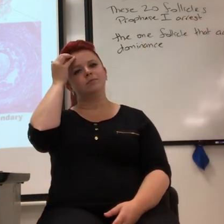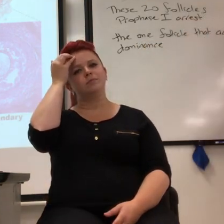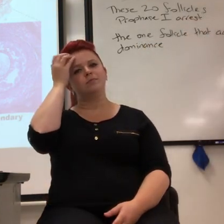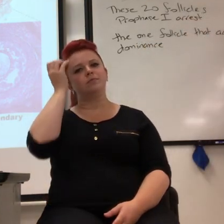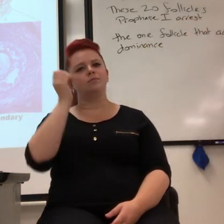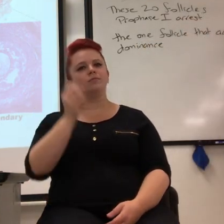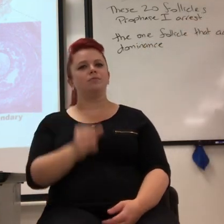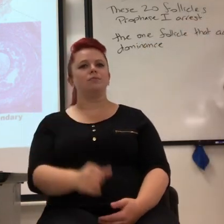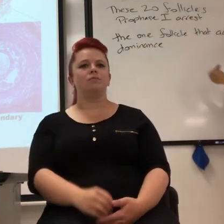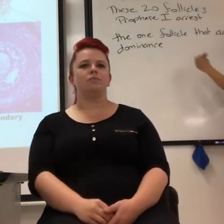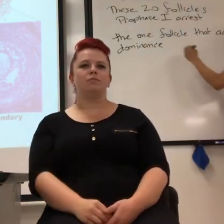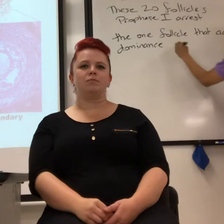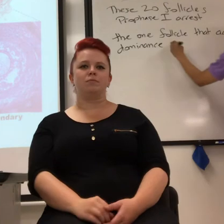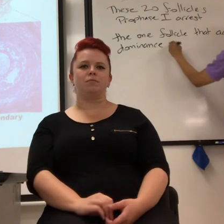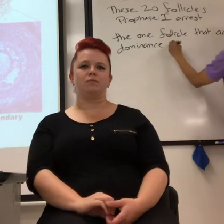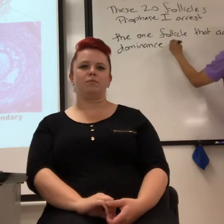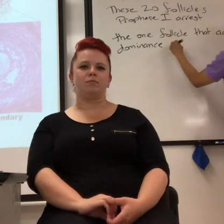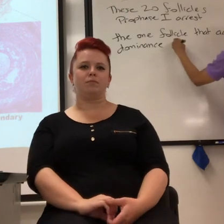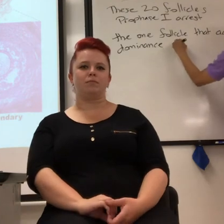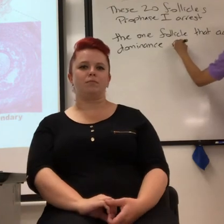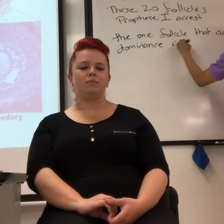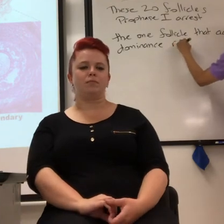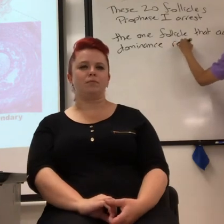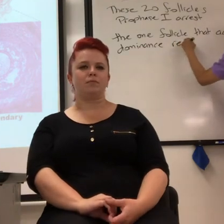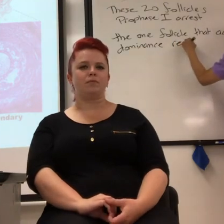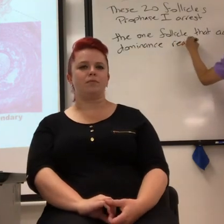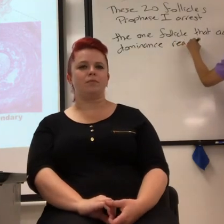what reaches graafian stage, right?